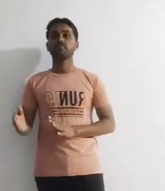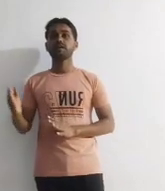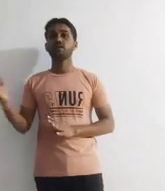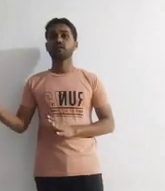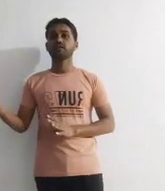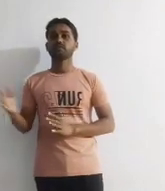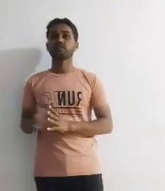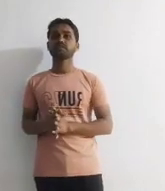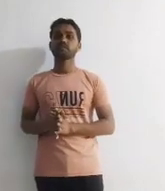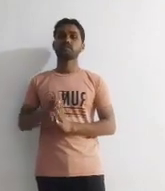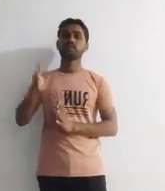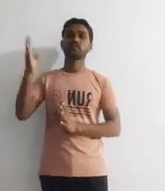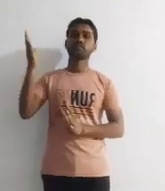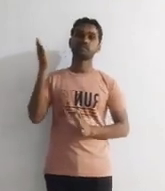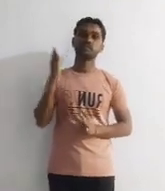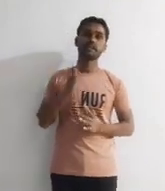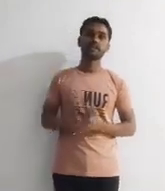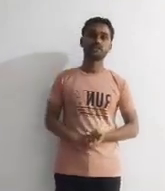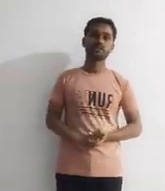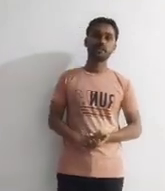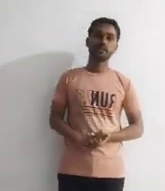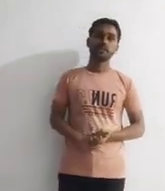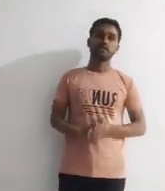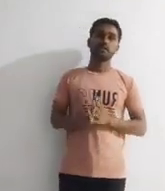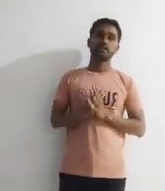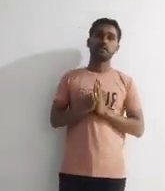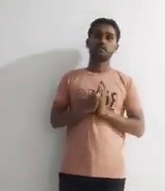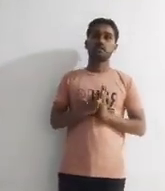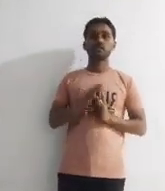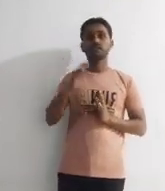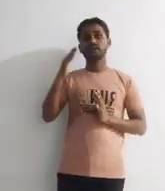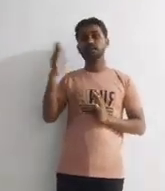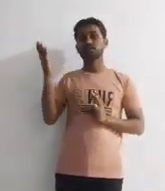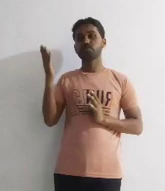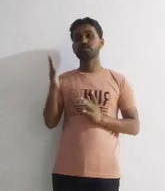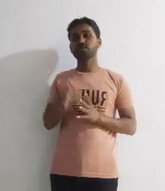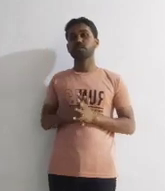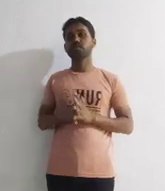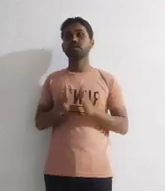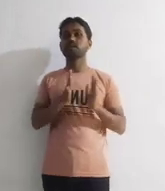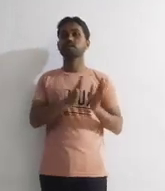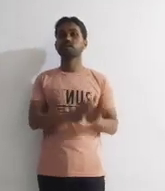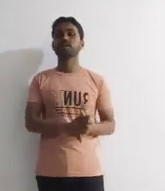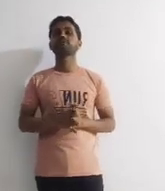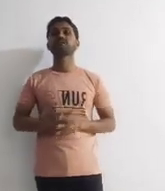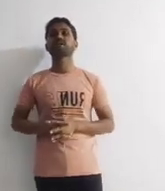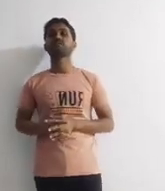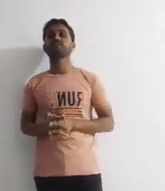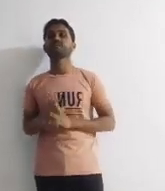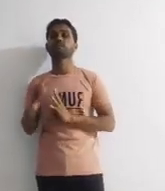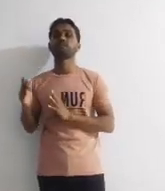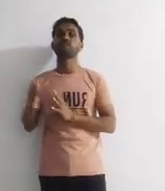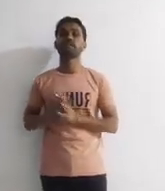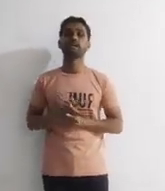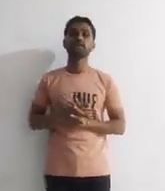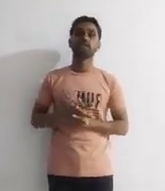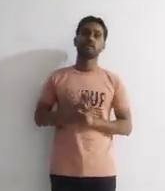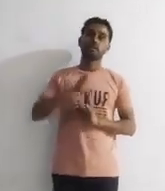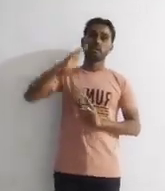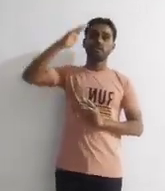by one. Means first thread is going on the execution, then another thread is waiting for the particular time.